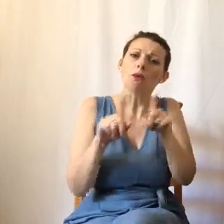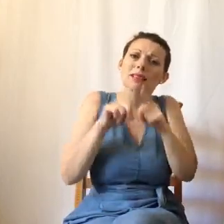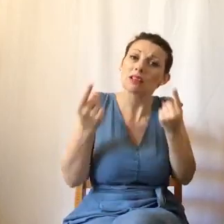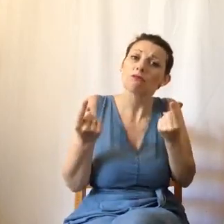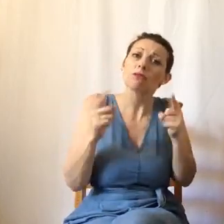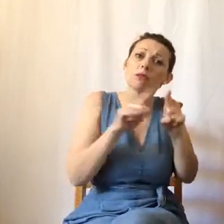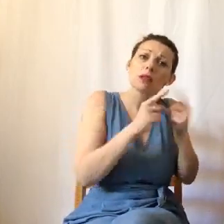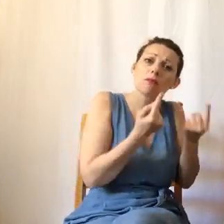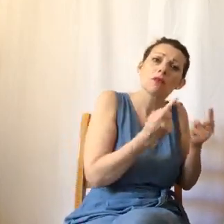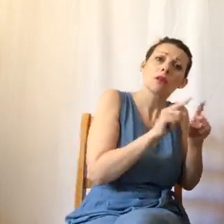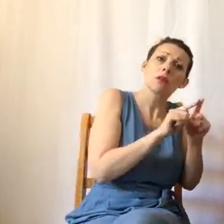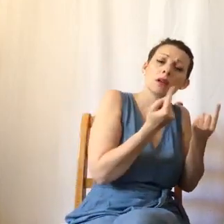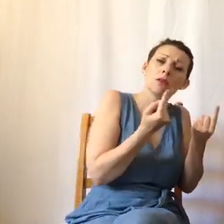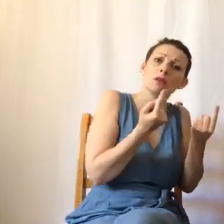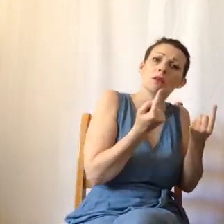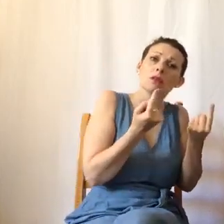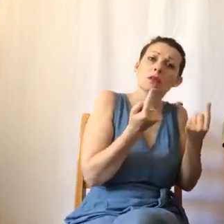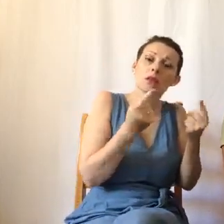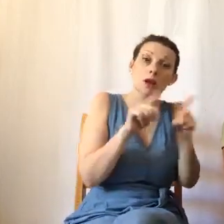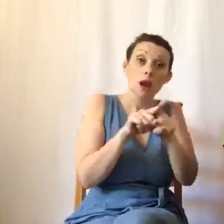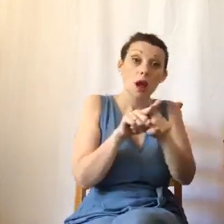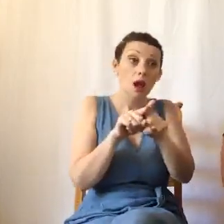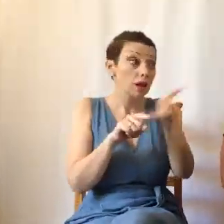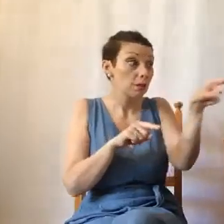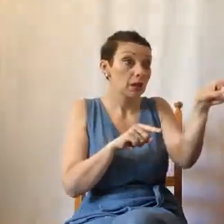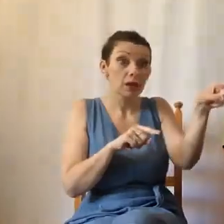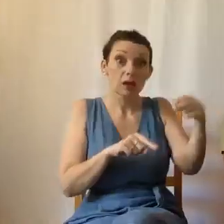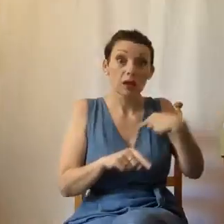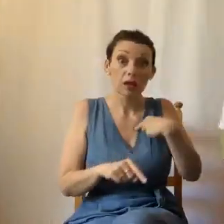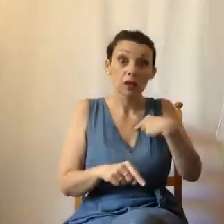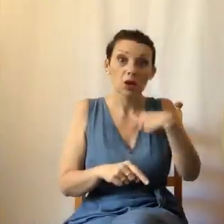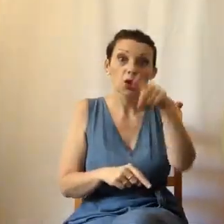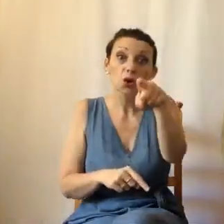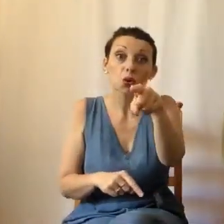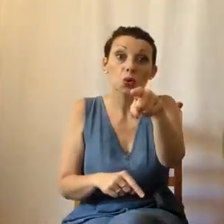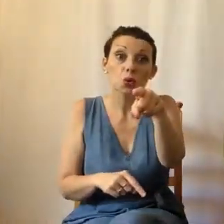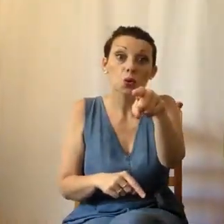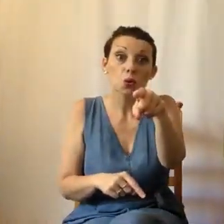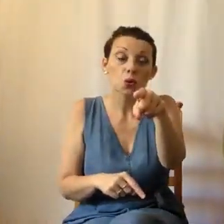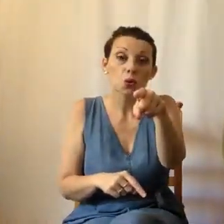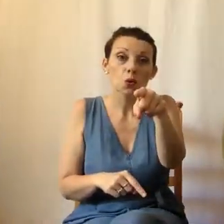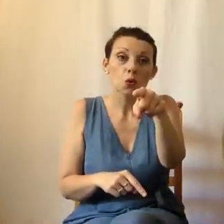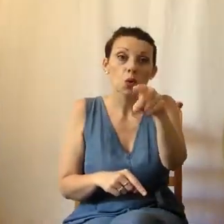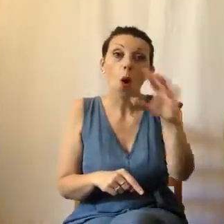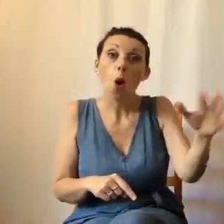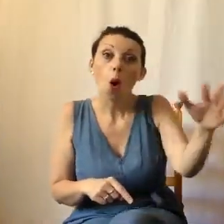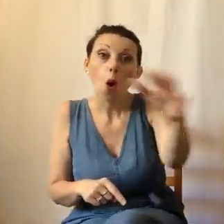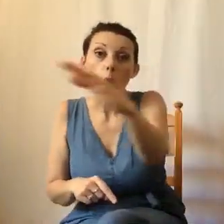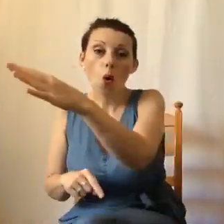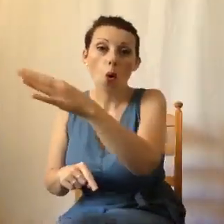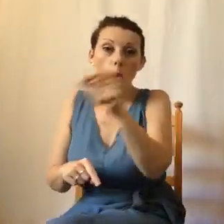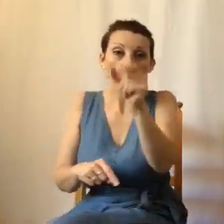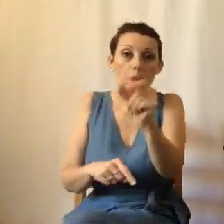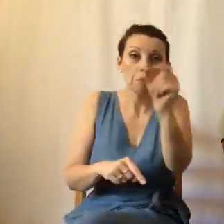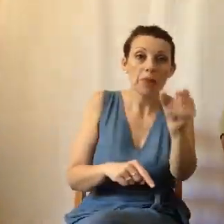me and you. There she is with all the different people.